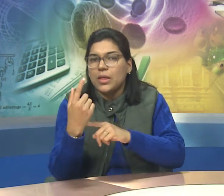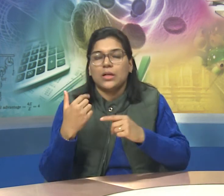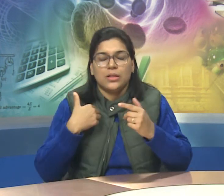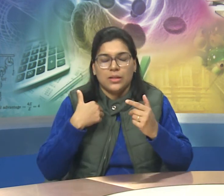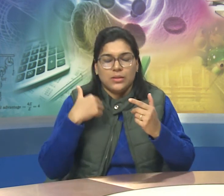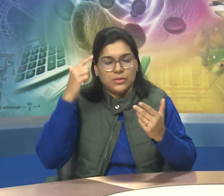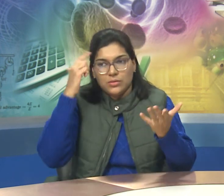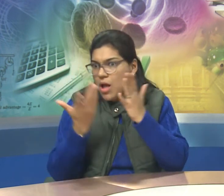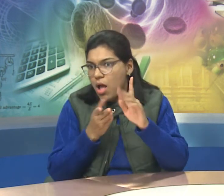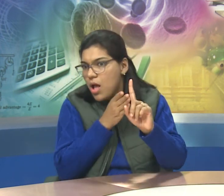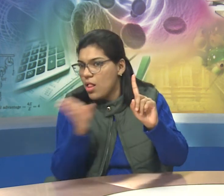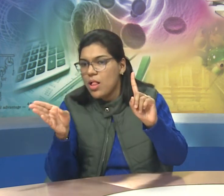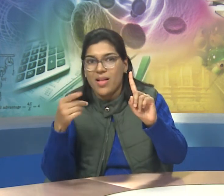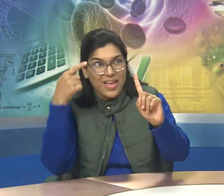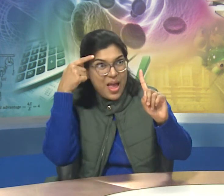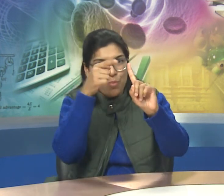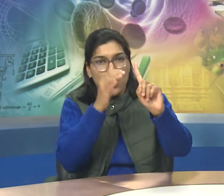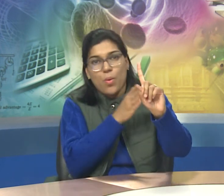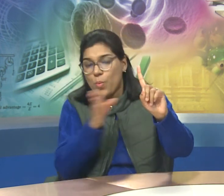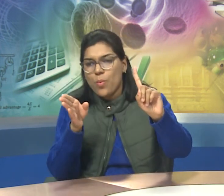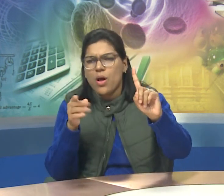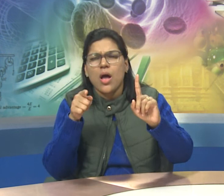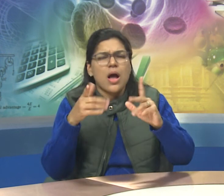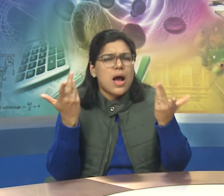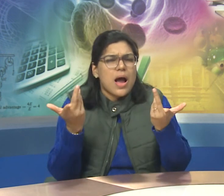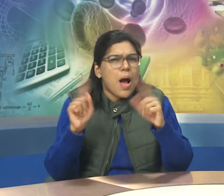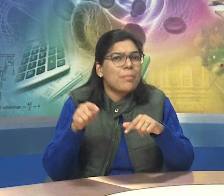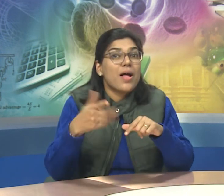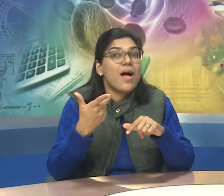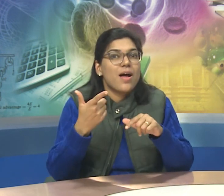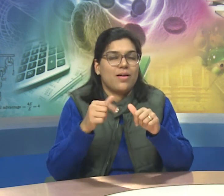what is the ill effect of being